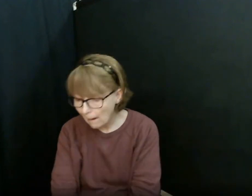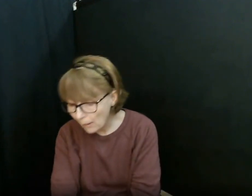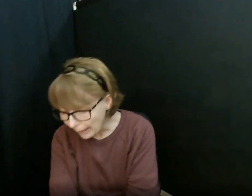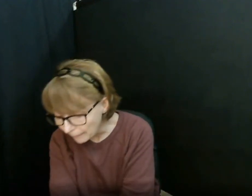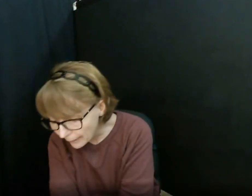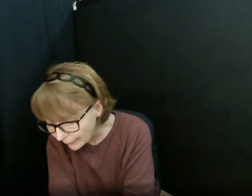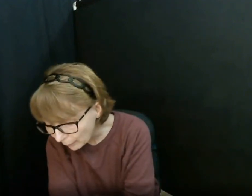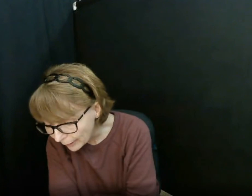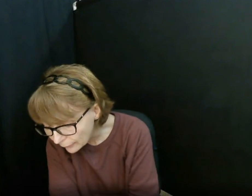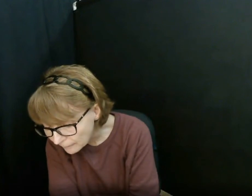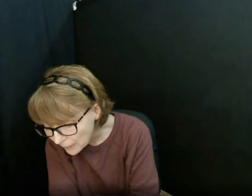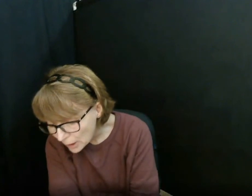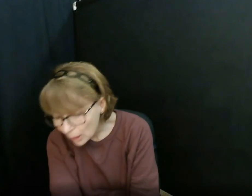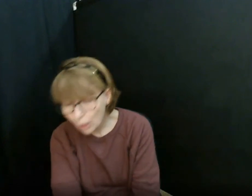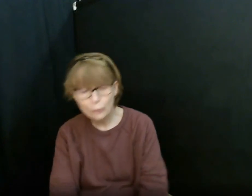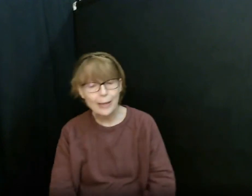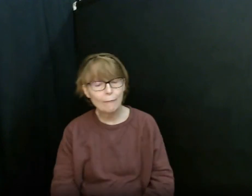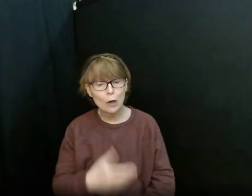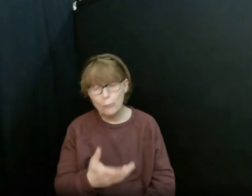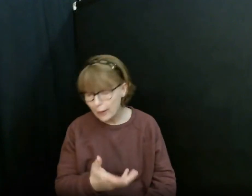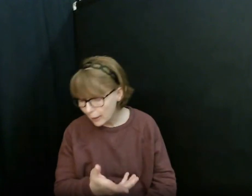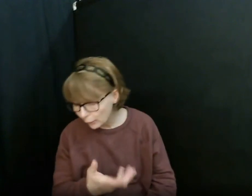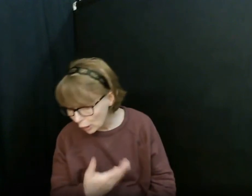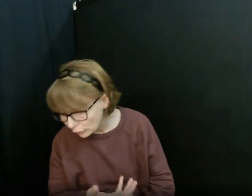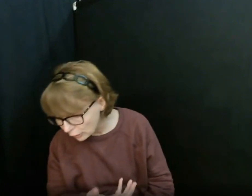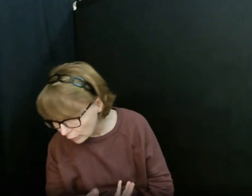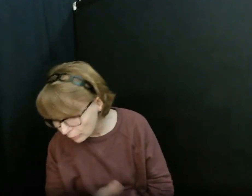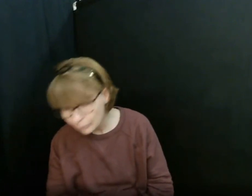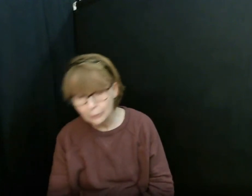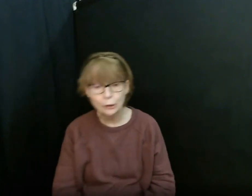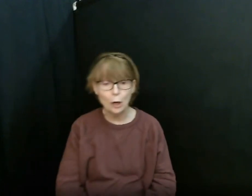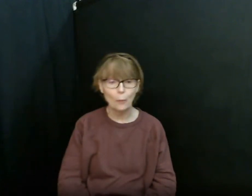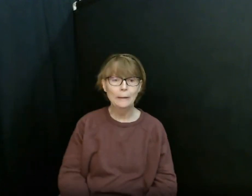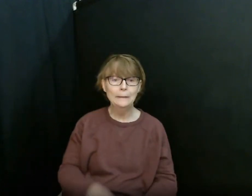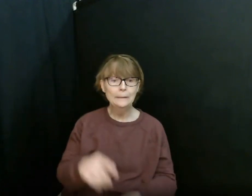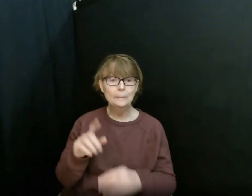Okay. Let's see here. What else? So we have go there, go to,